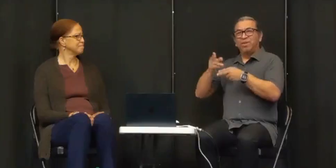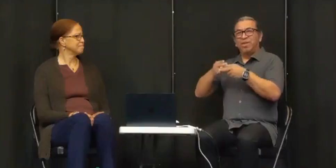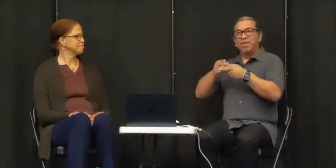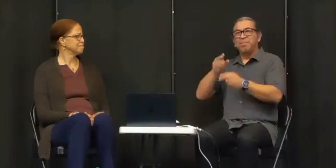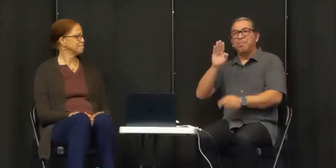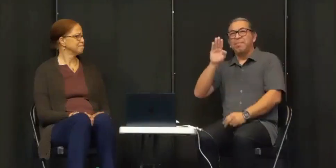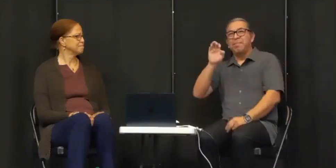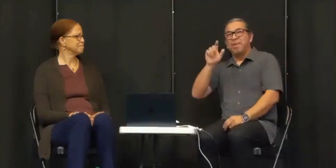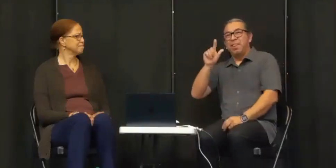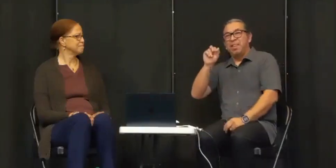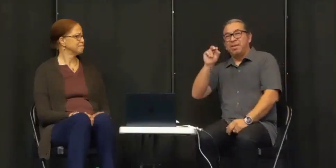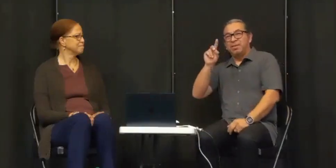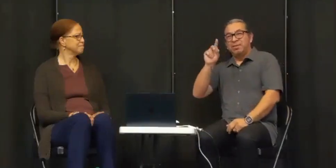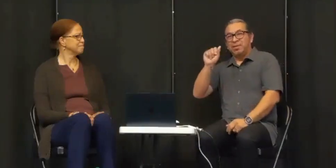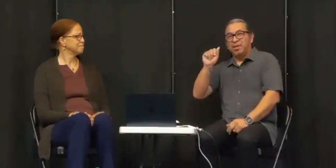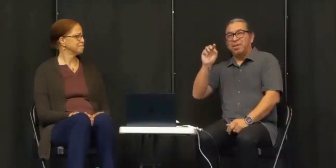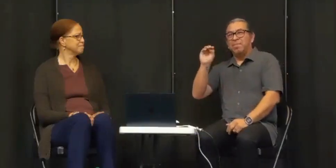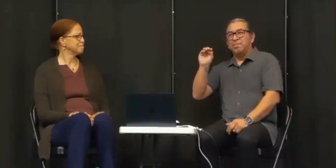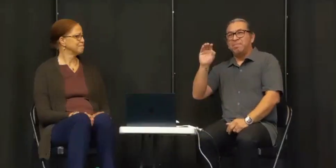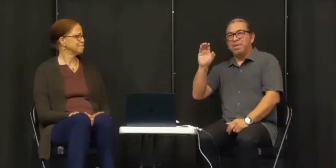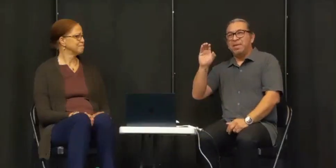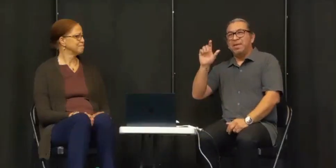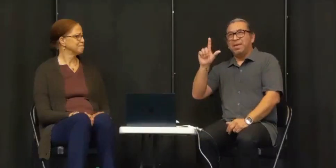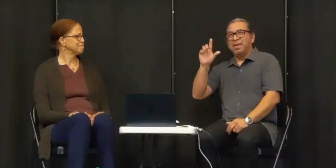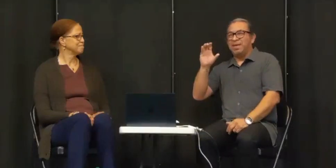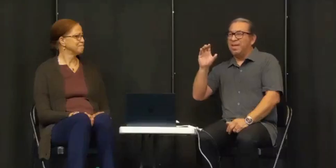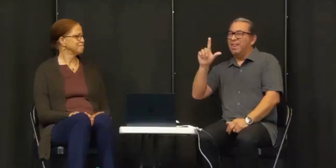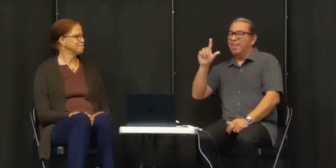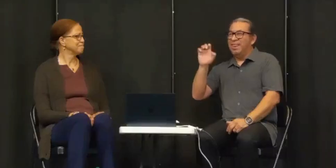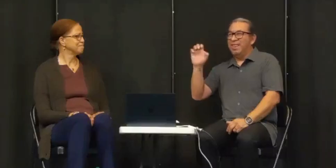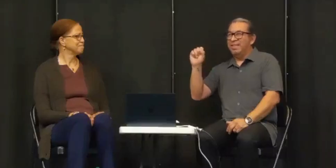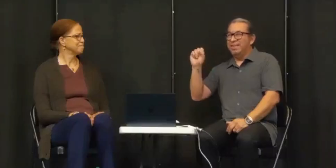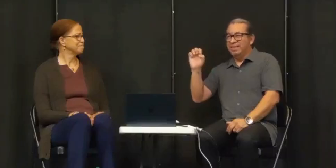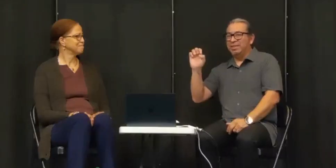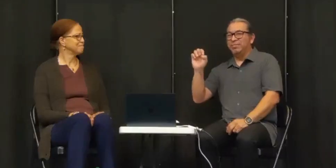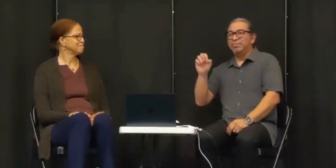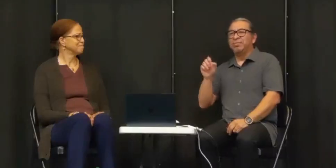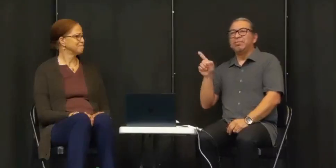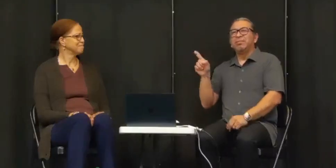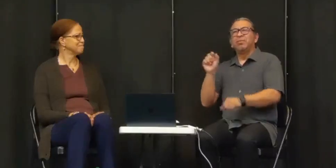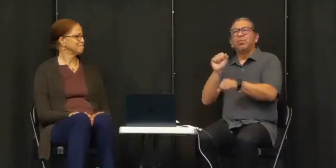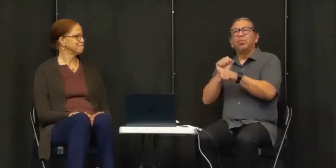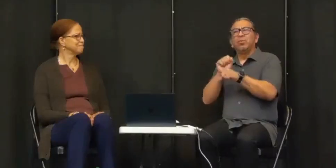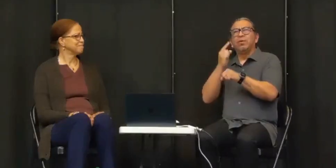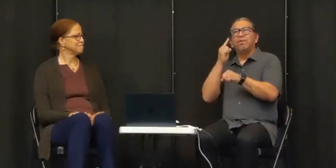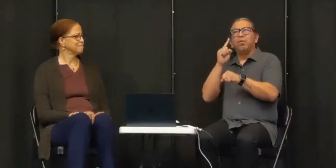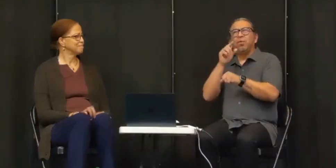us today. Her name is Belinda.